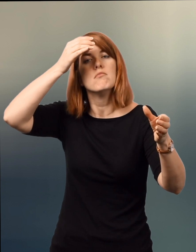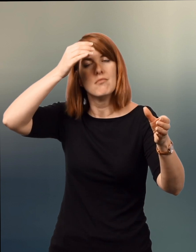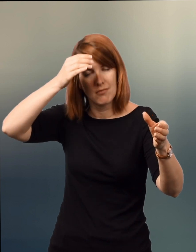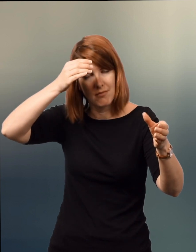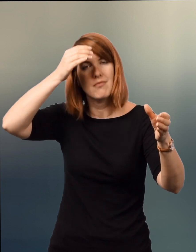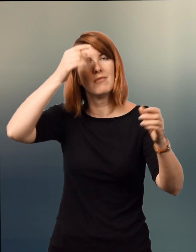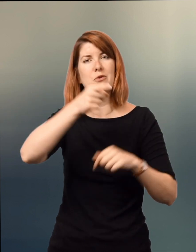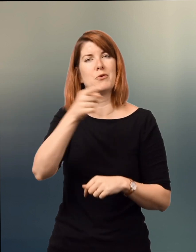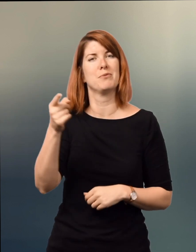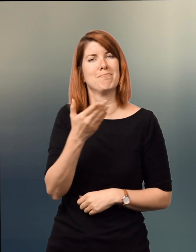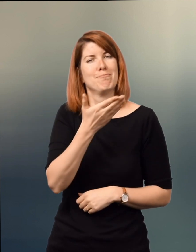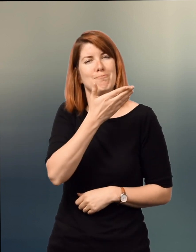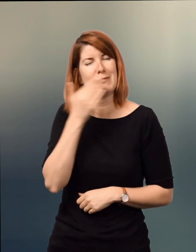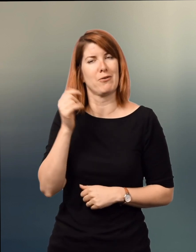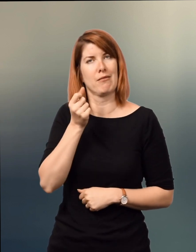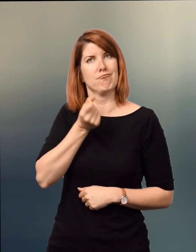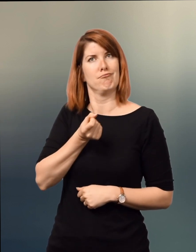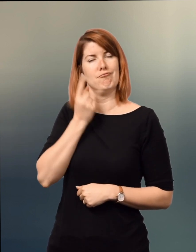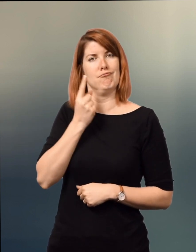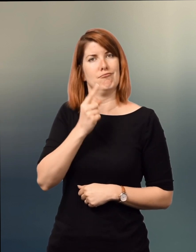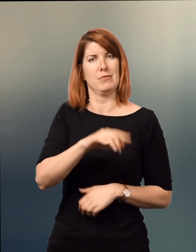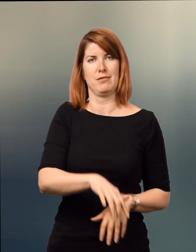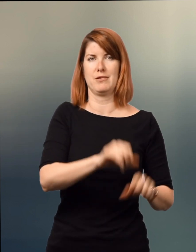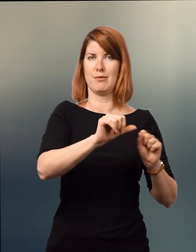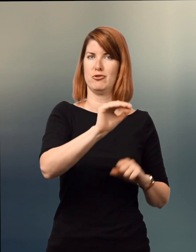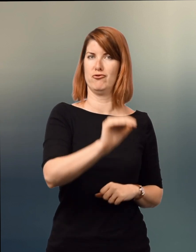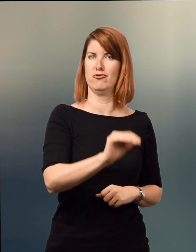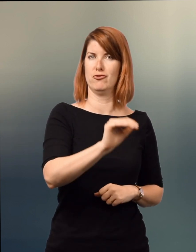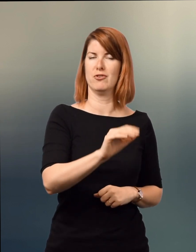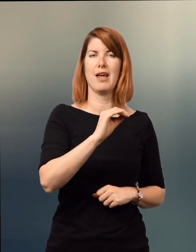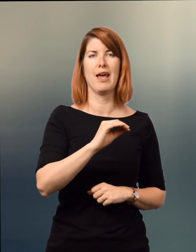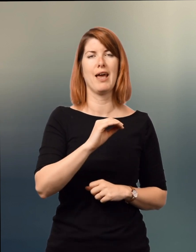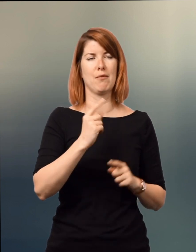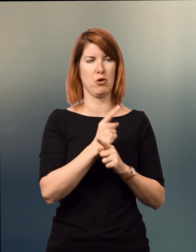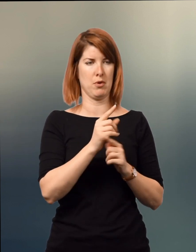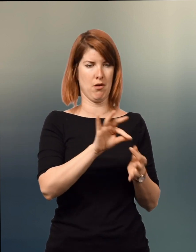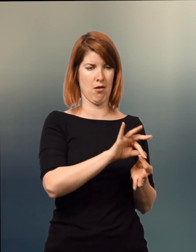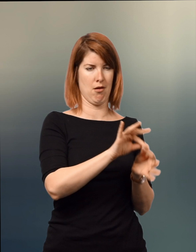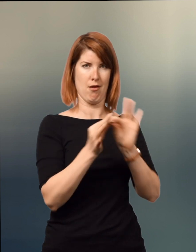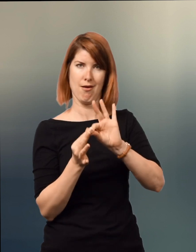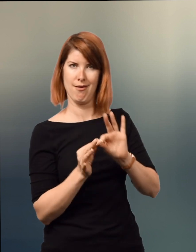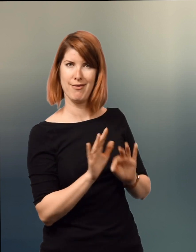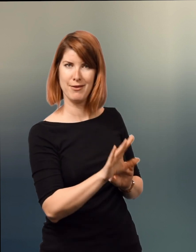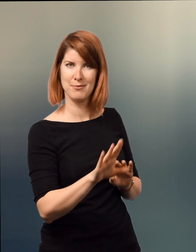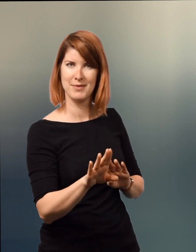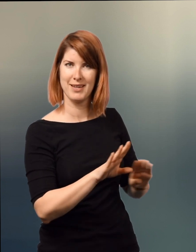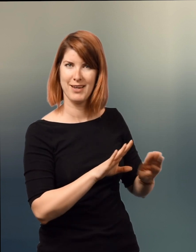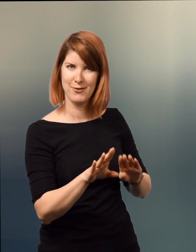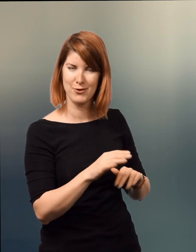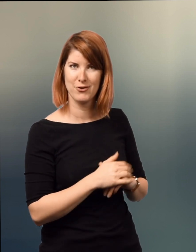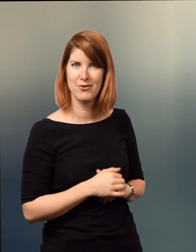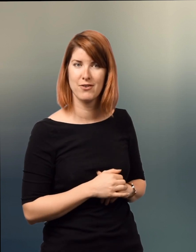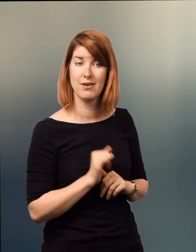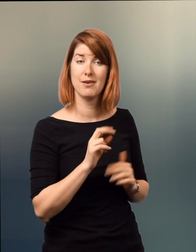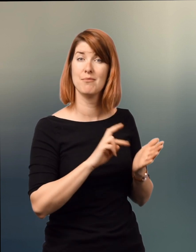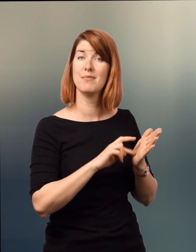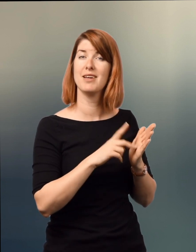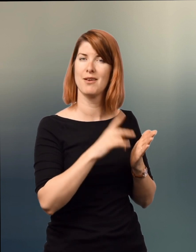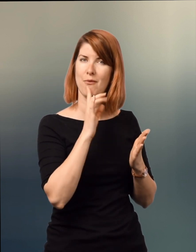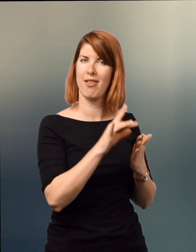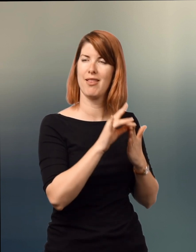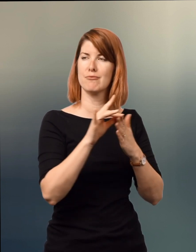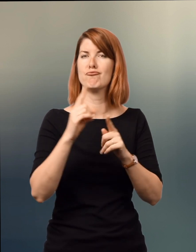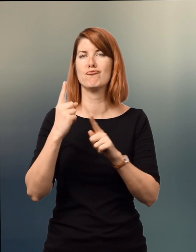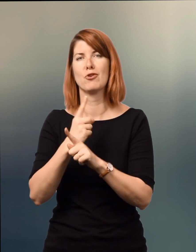concepts grows, you'll be better able to understand adopted children and more accurately interpret their behavior, which will then lead to